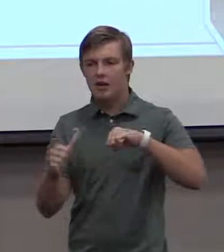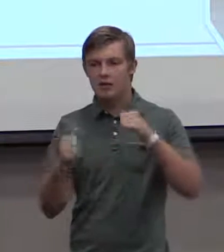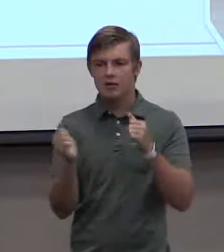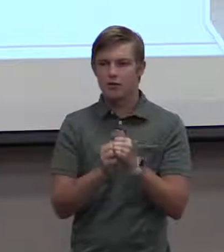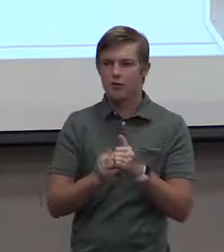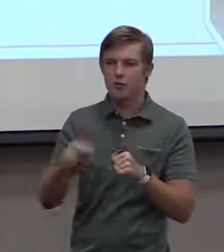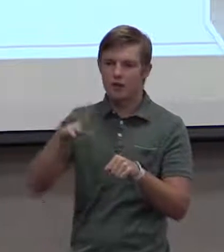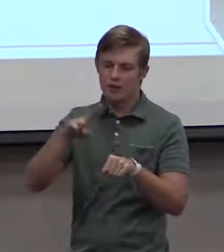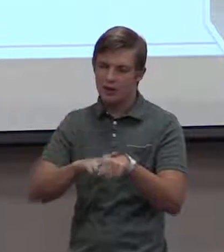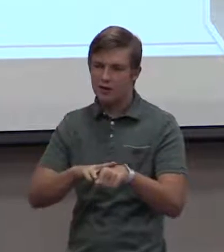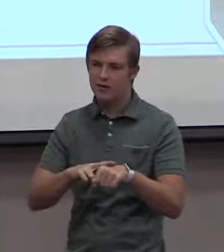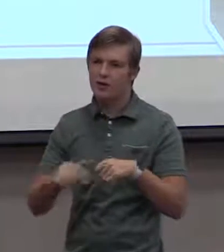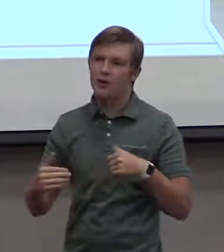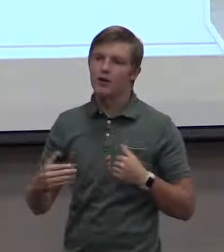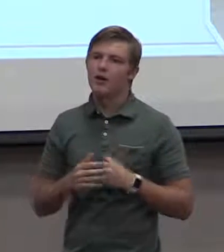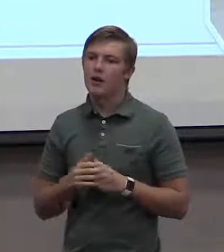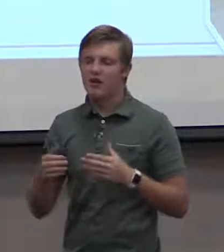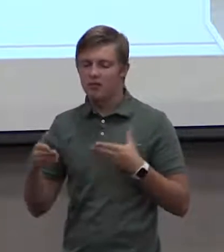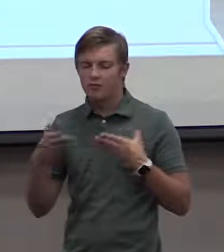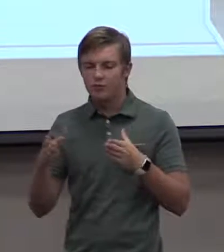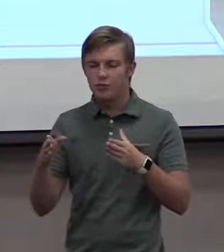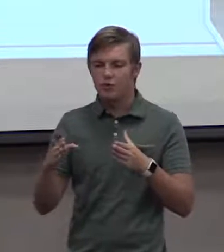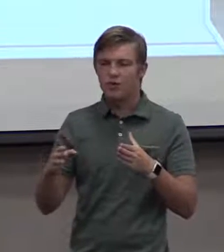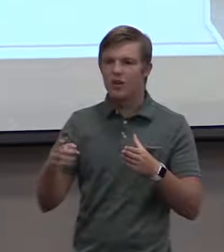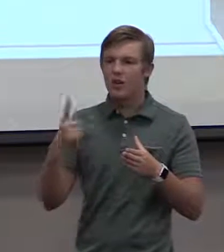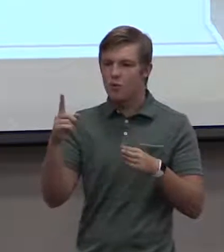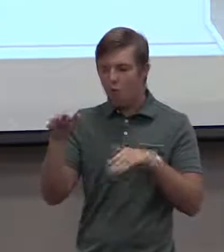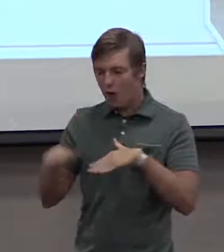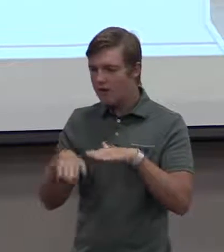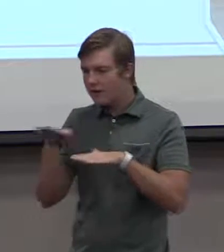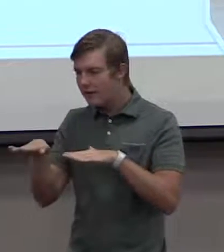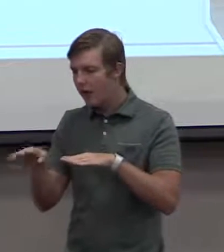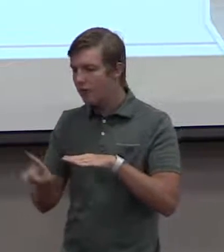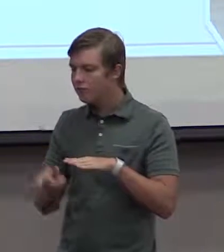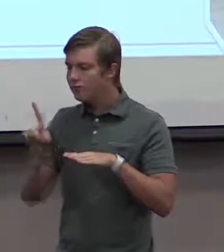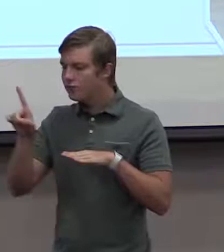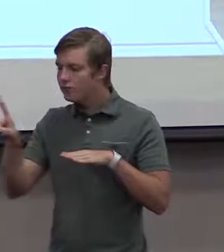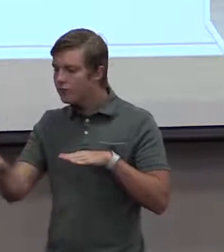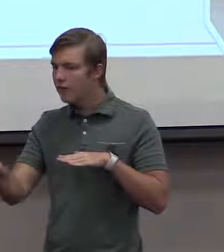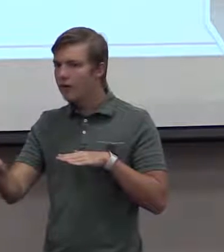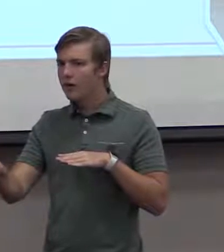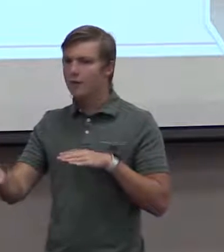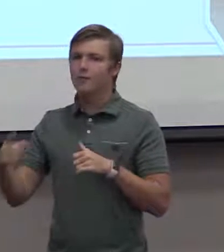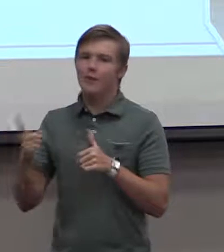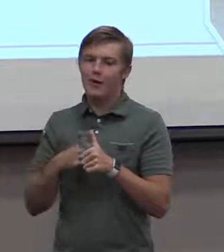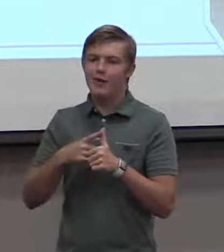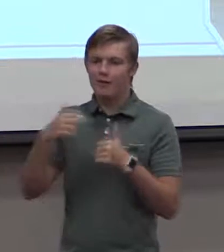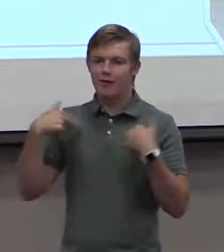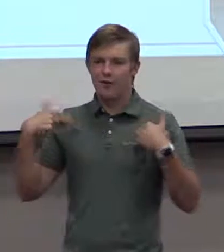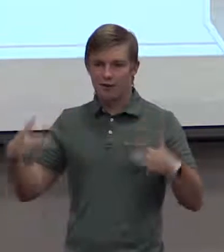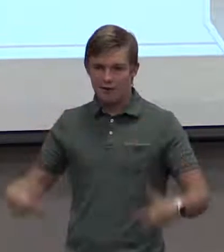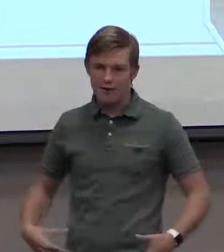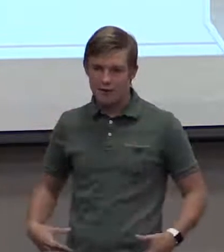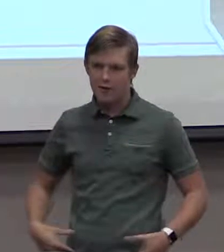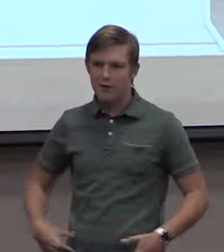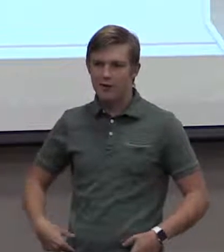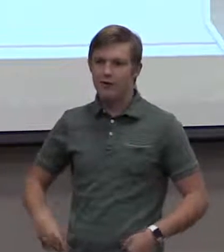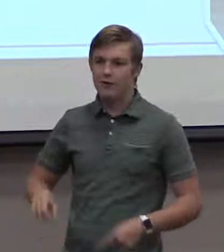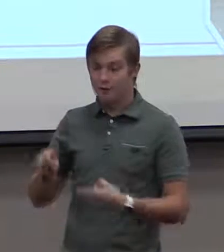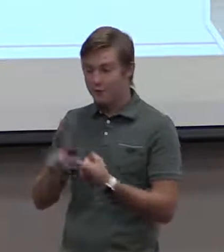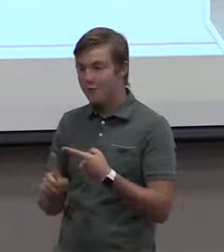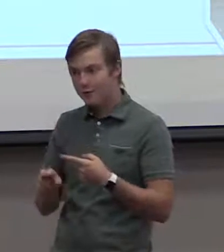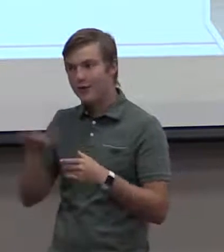step off the road, really any road in Alaska, you're probably the first human to have ever stood there since God made this